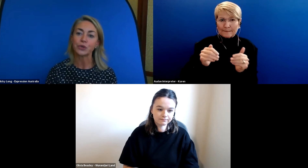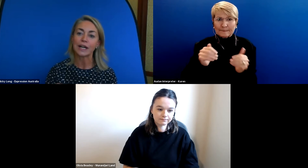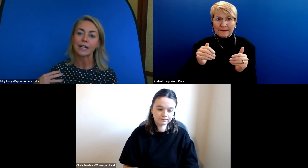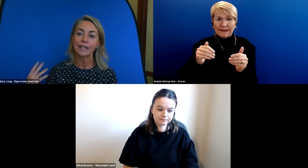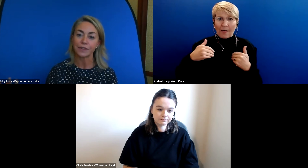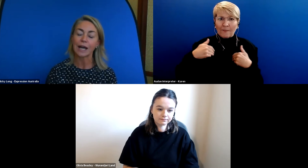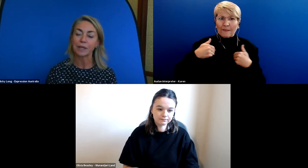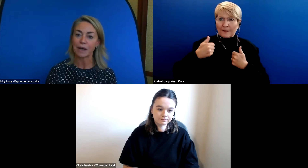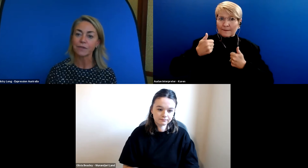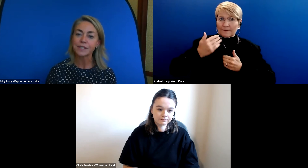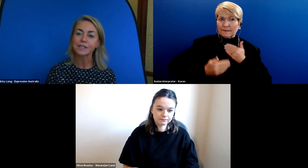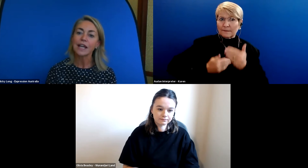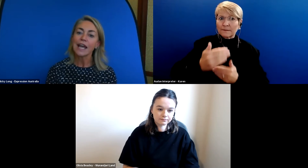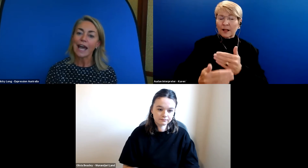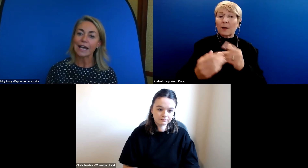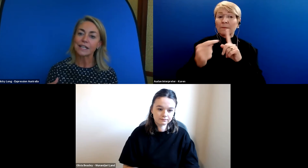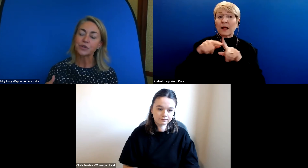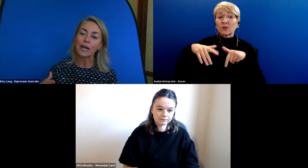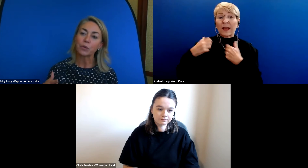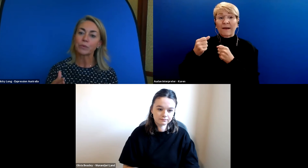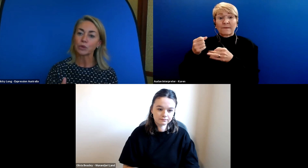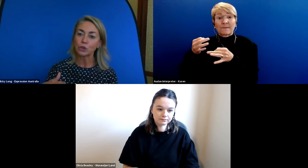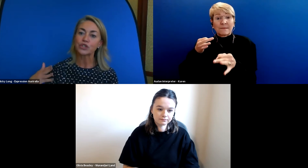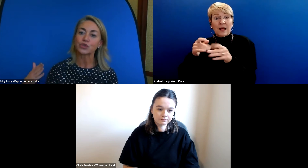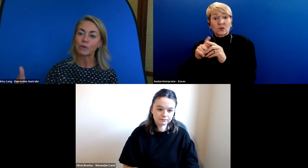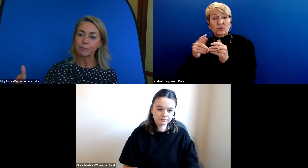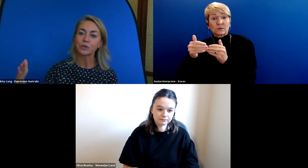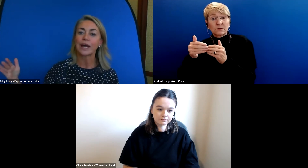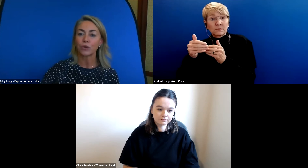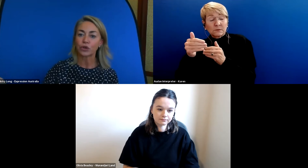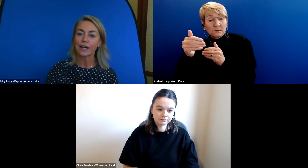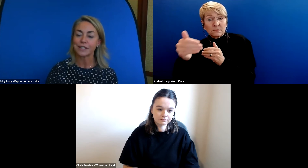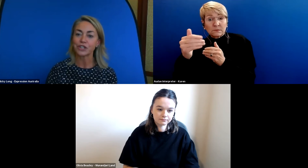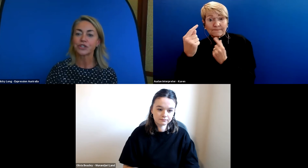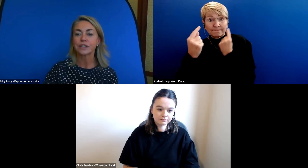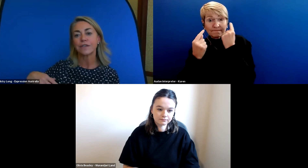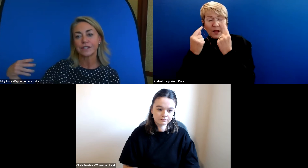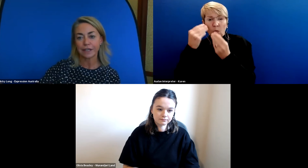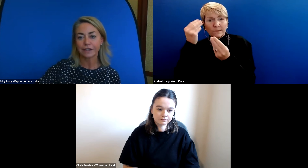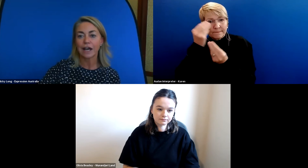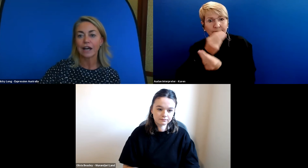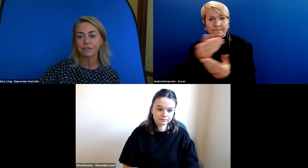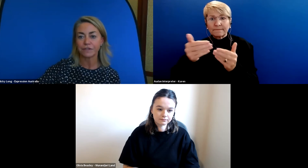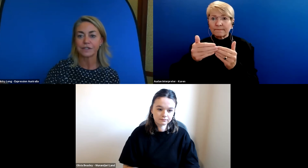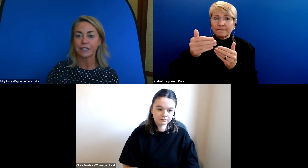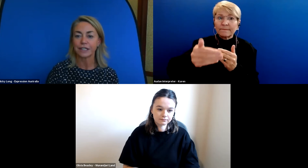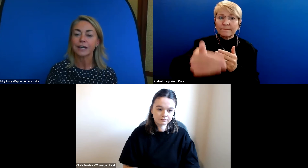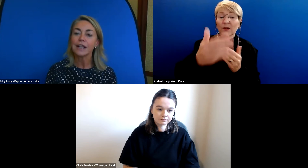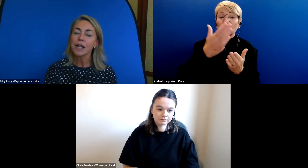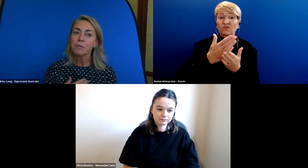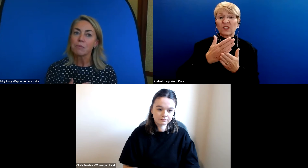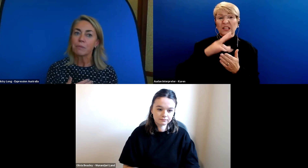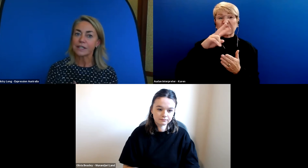you in the coming months. And we will look to rebuild our organisation in the second half of this